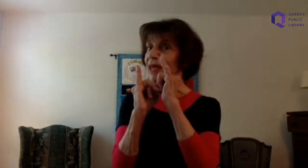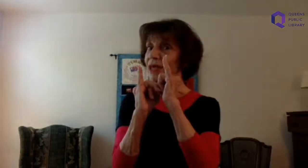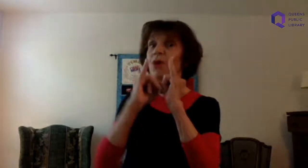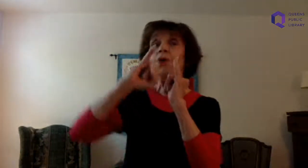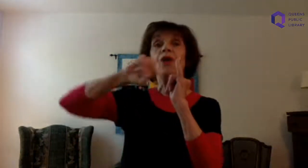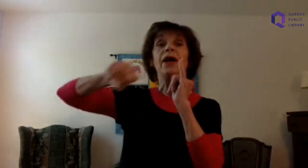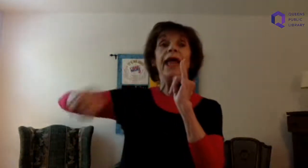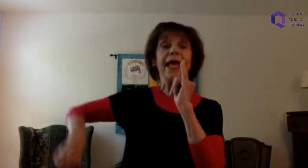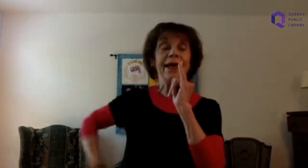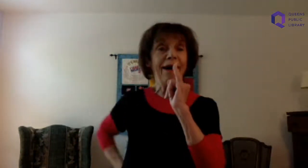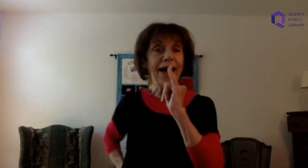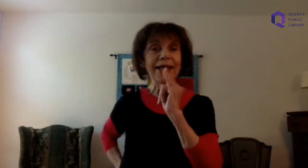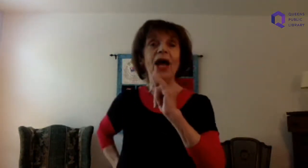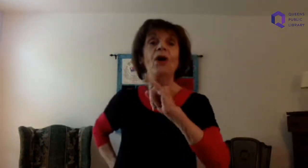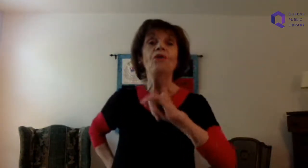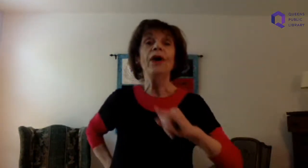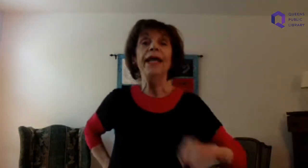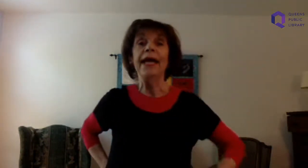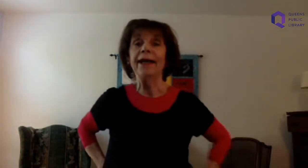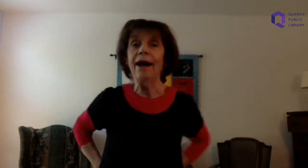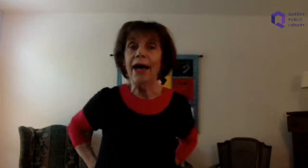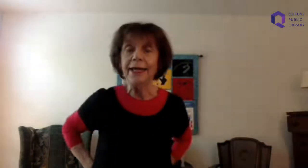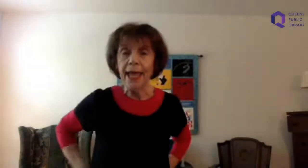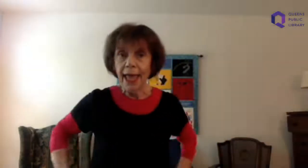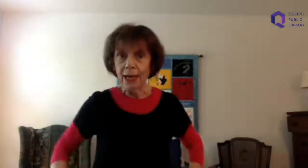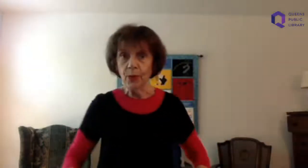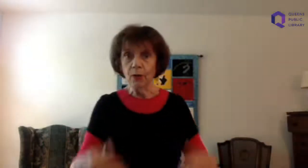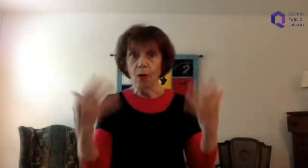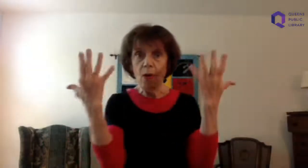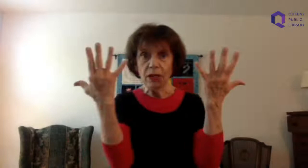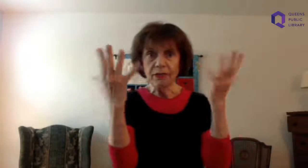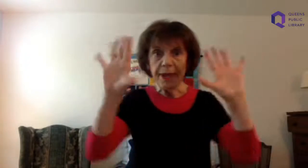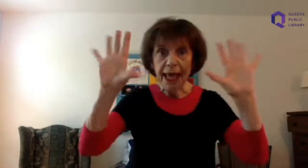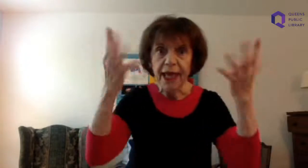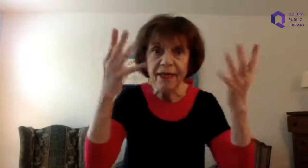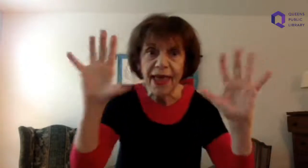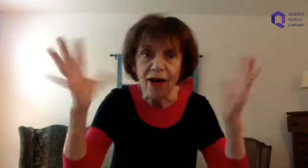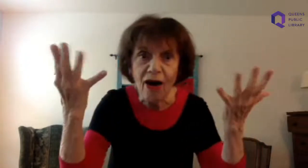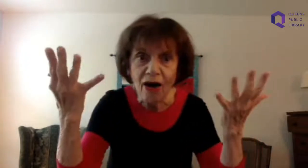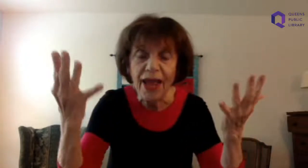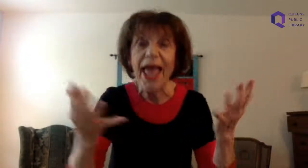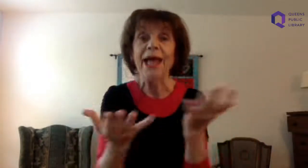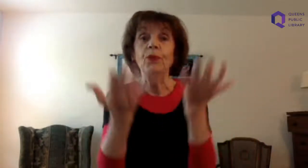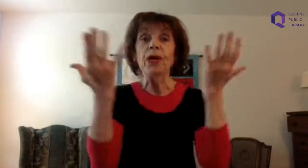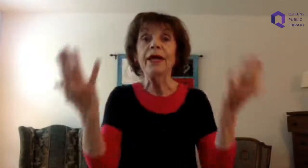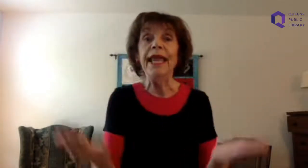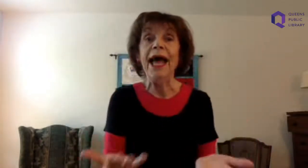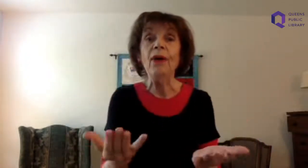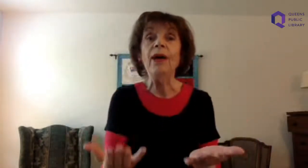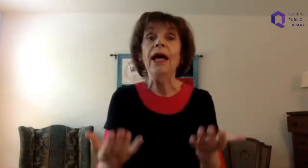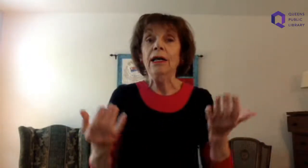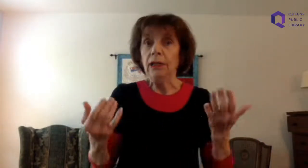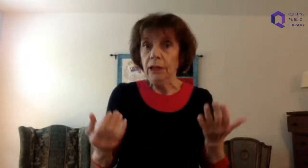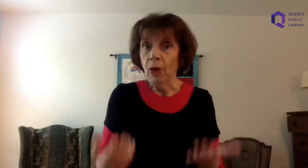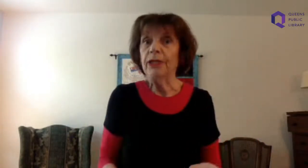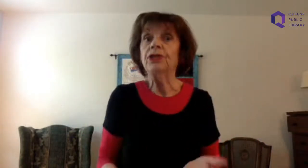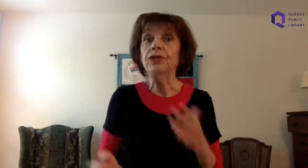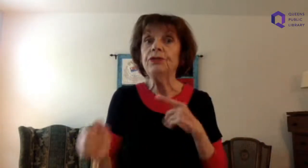I thank you. Run and hide, run and hide. And where are all of them? Here they are. And we are now going to do